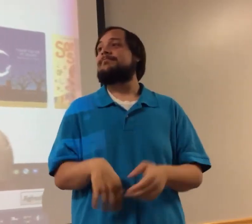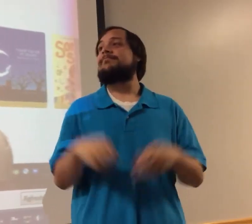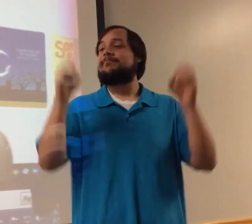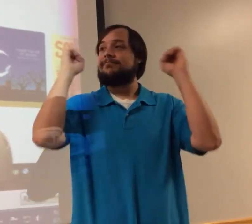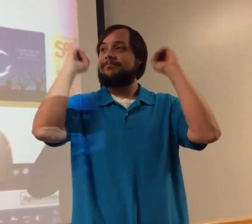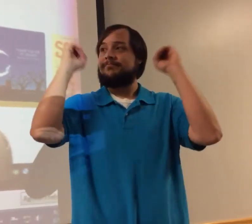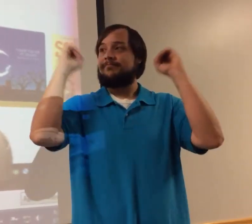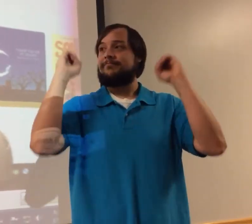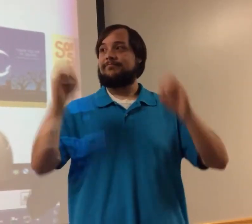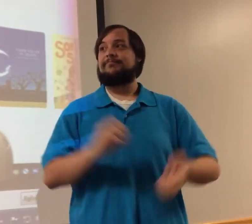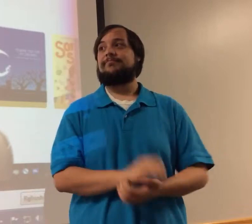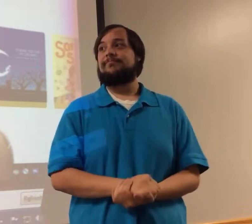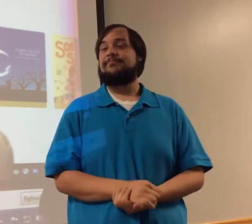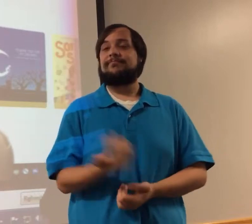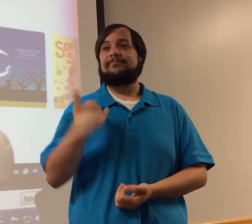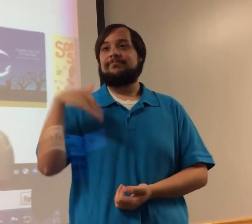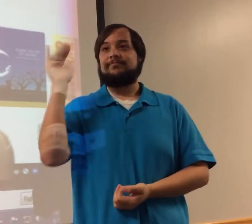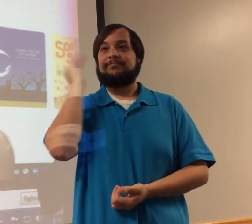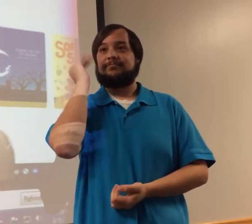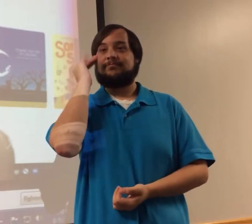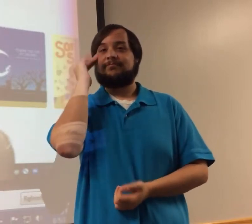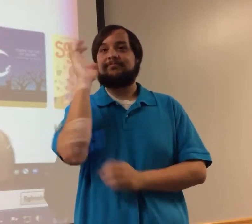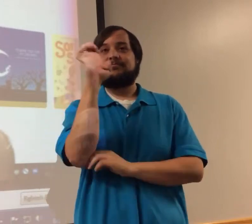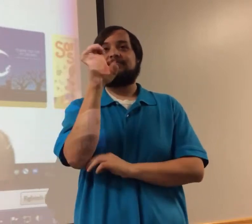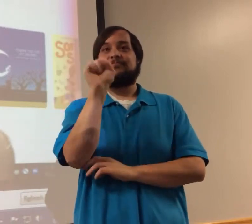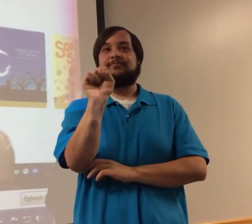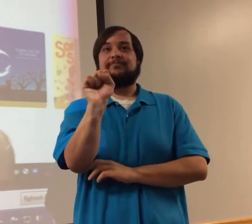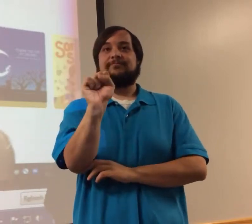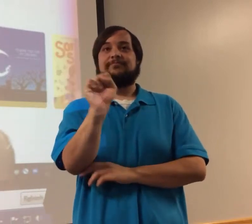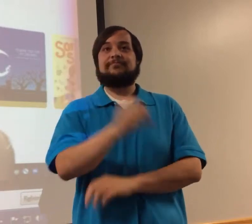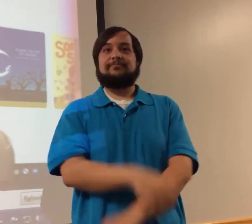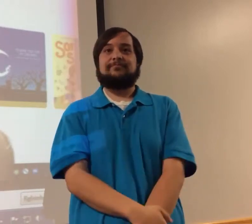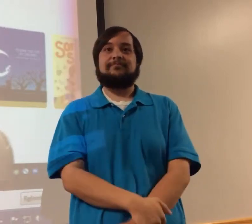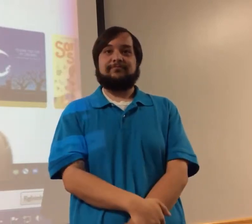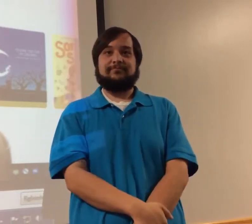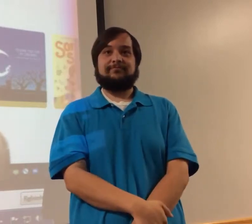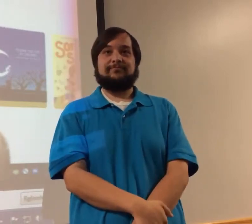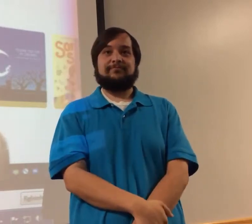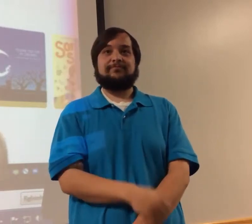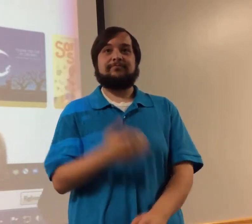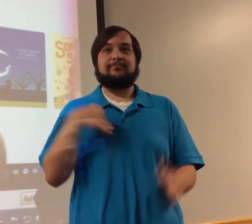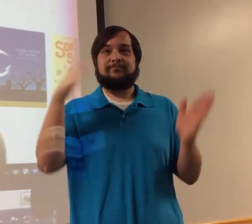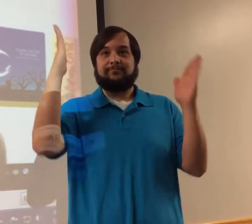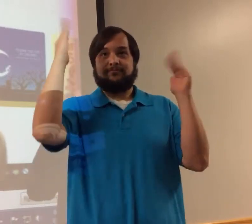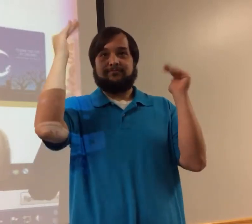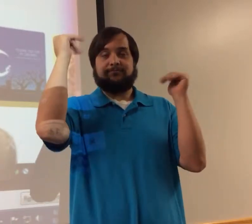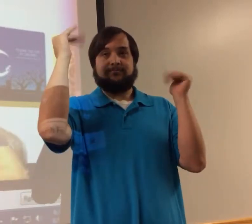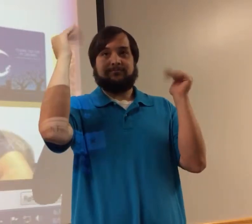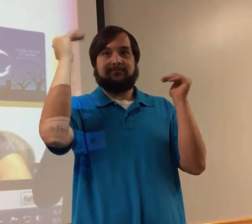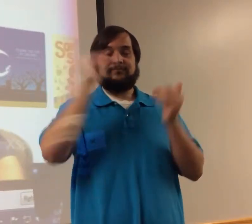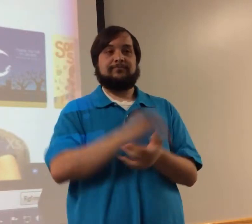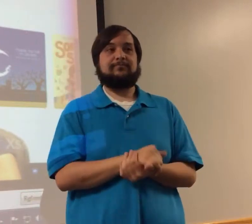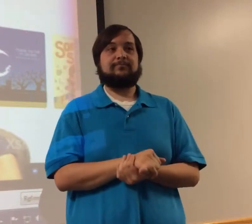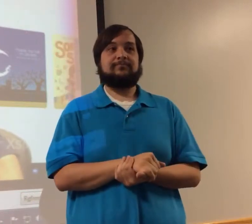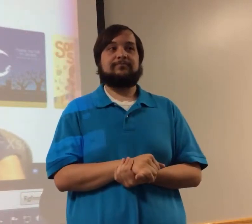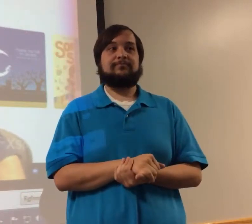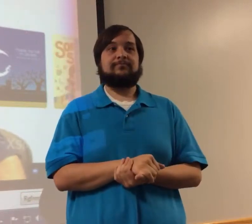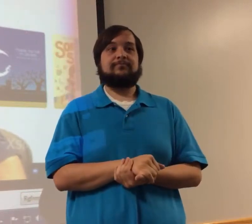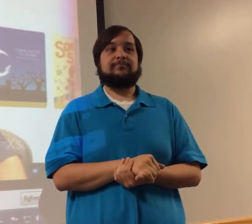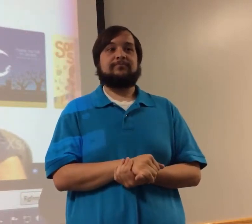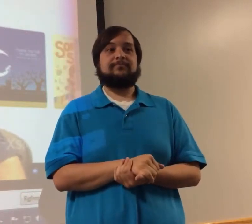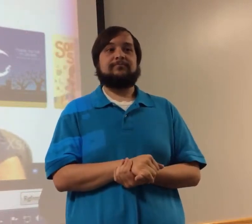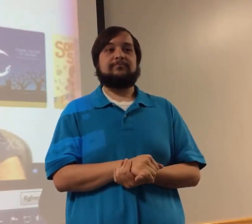that. I know that at Edith Sharman, I'm hoping this year to get their